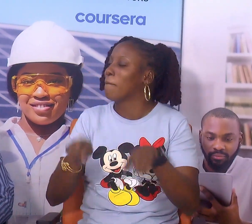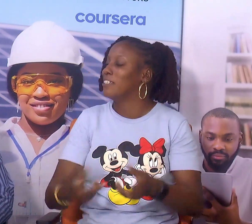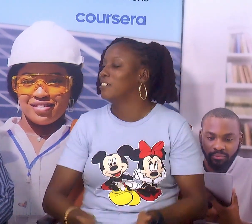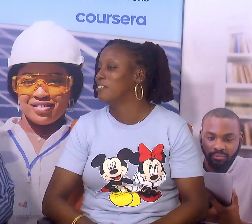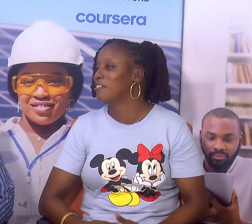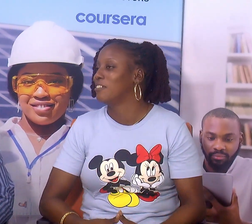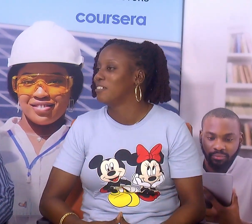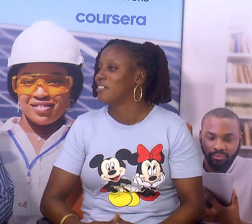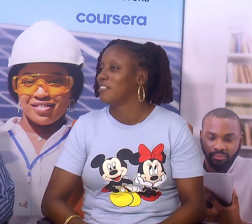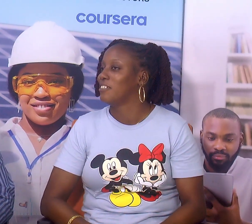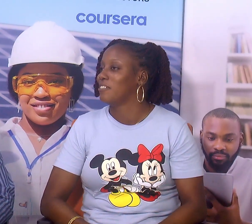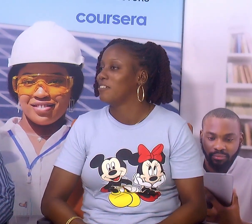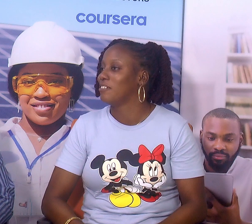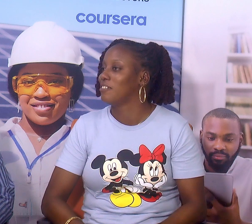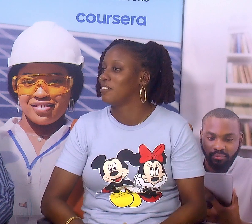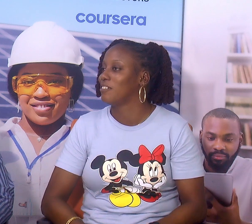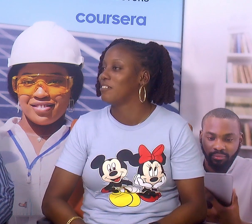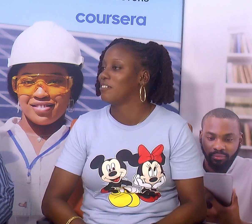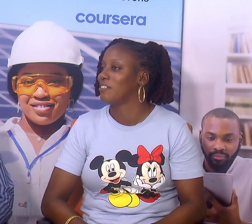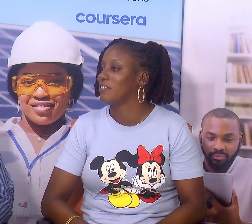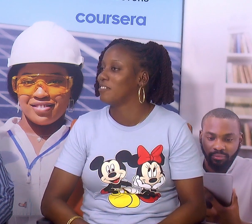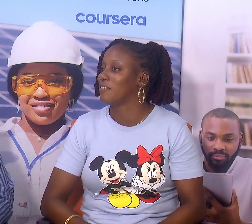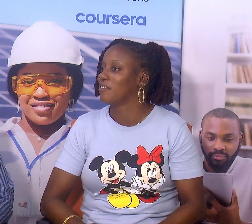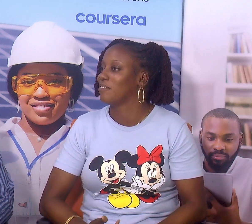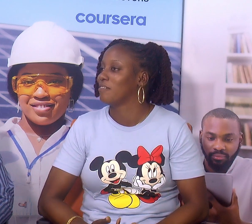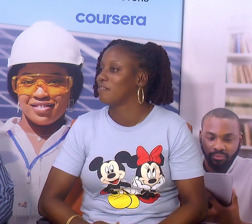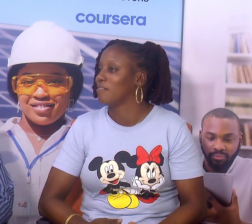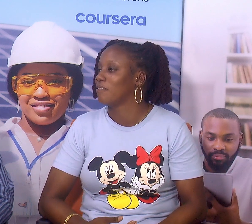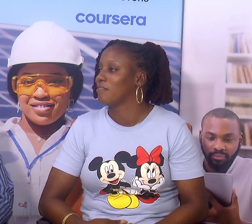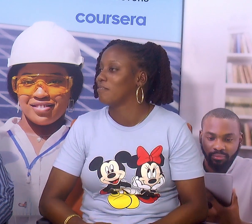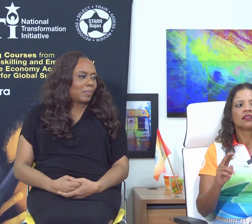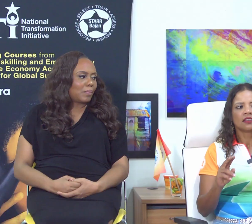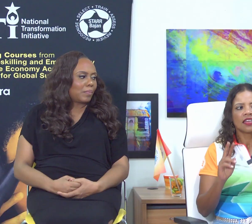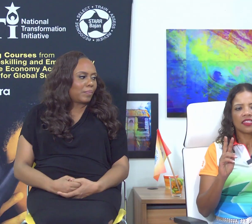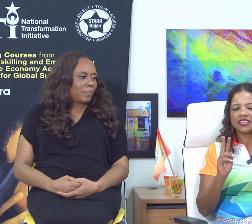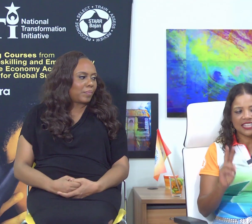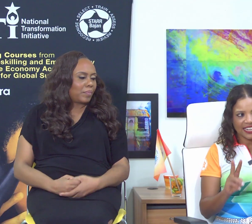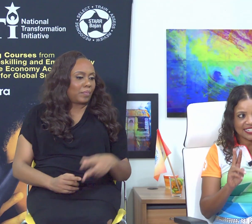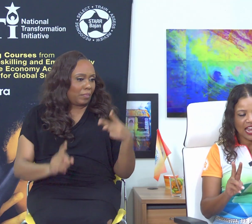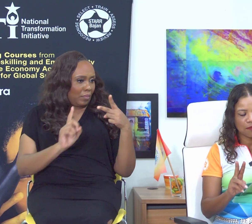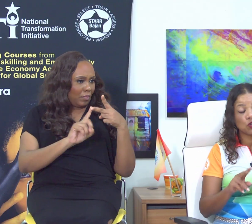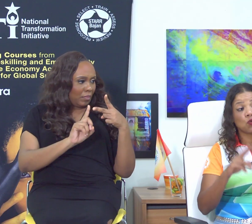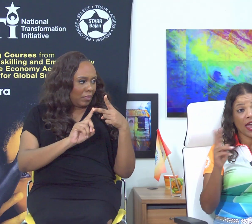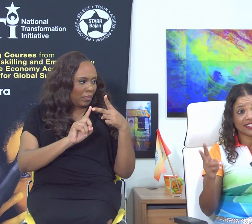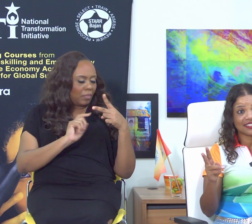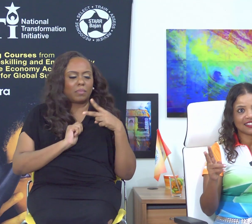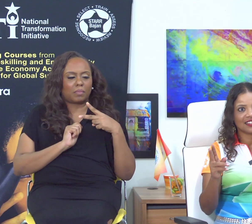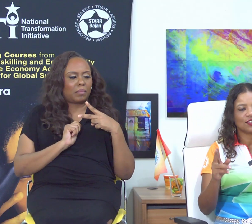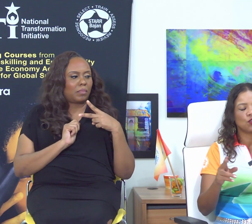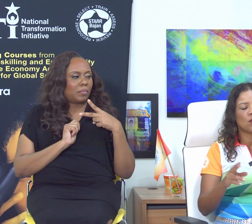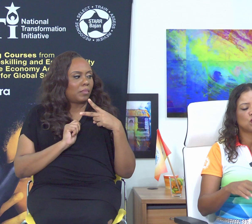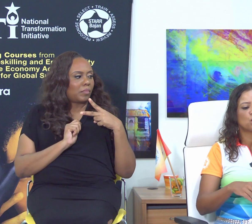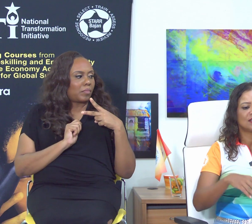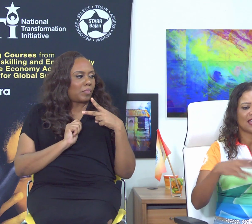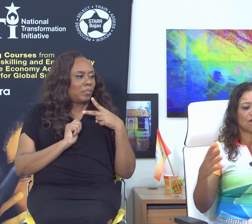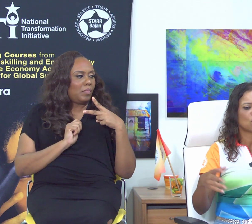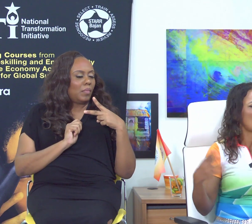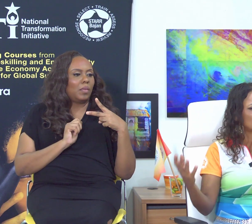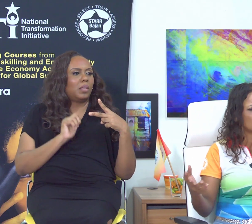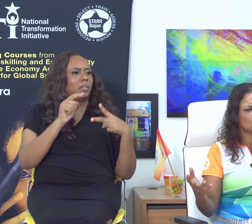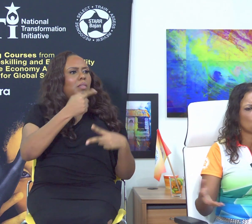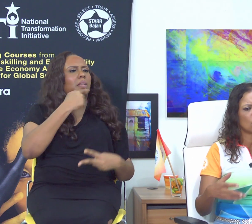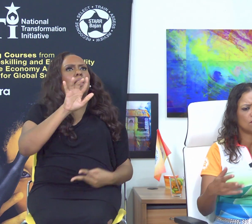just wanted to see if I would be able to fit into that environment. The second time you went to a